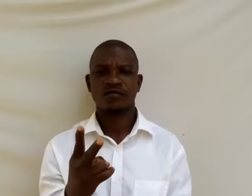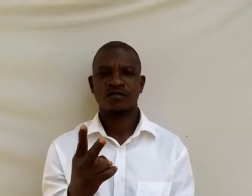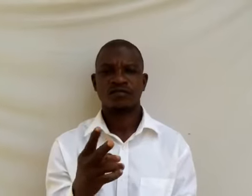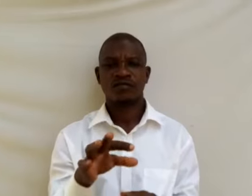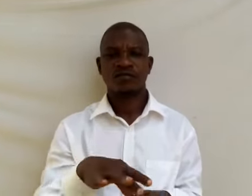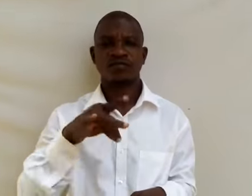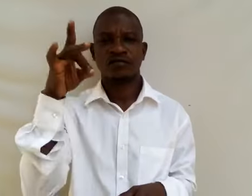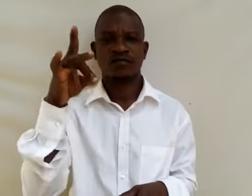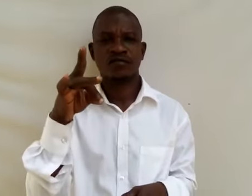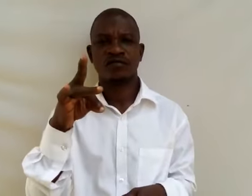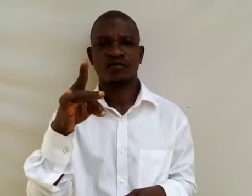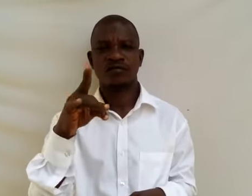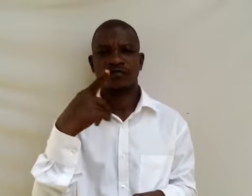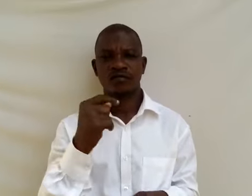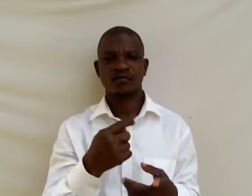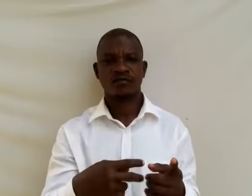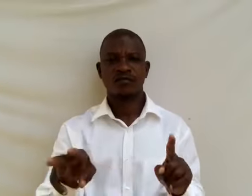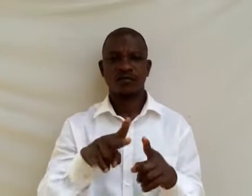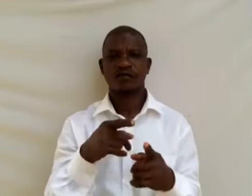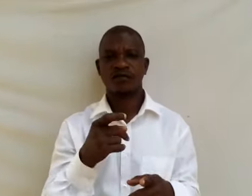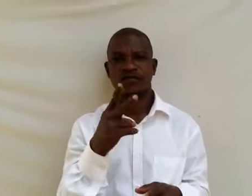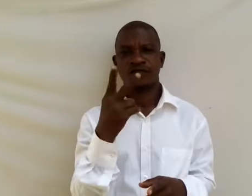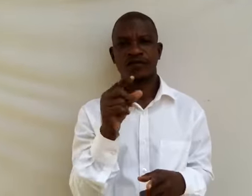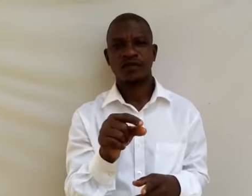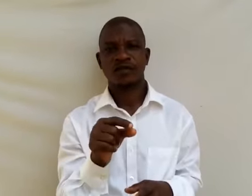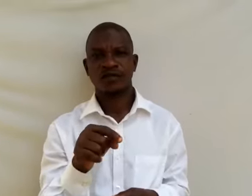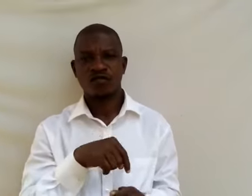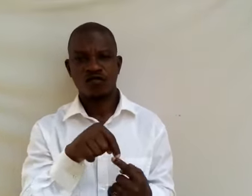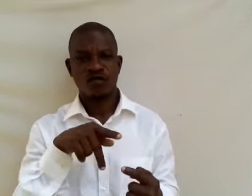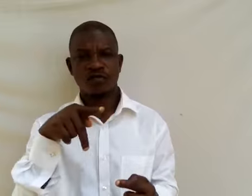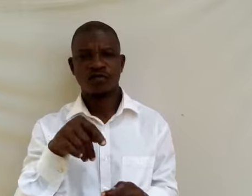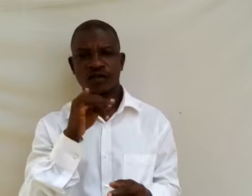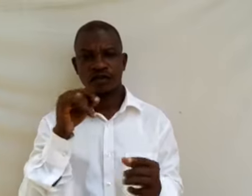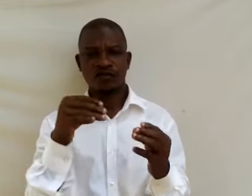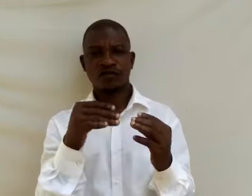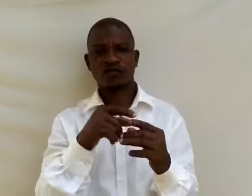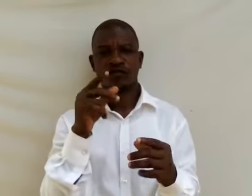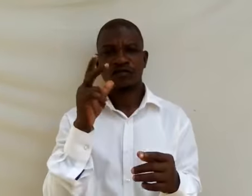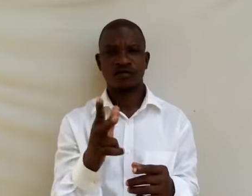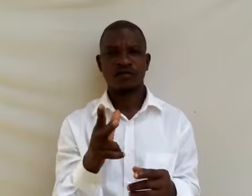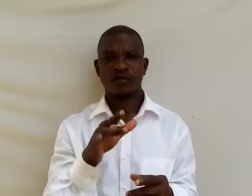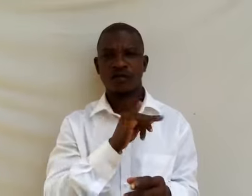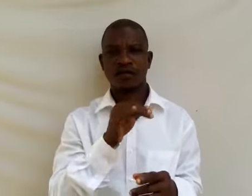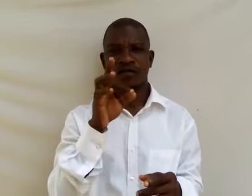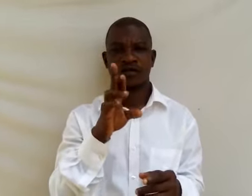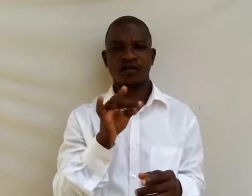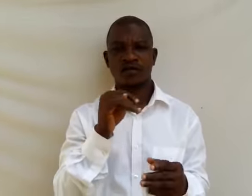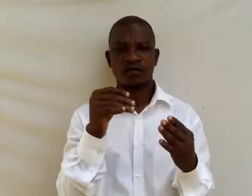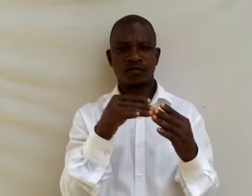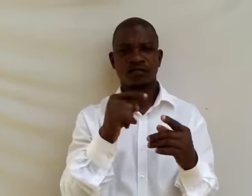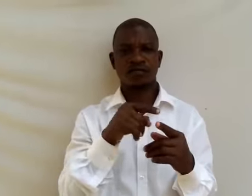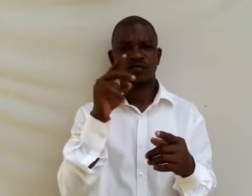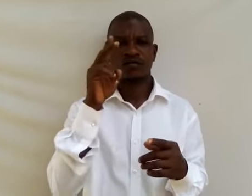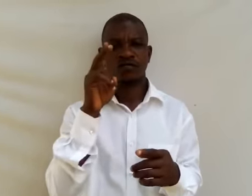Find the value of Q when P is equal to 3 and R is equal to